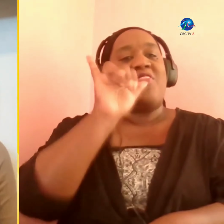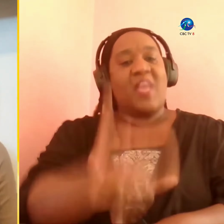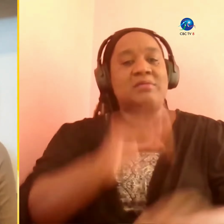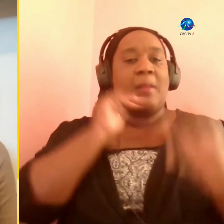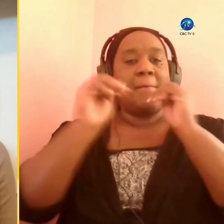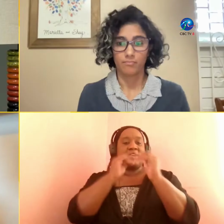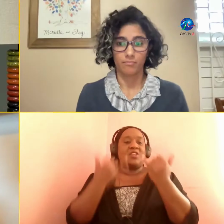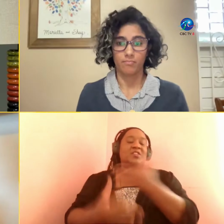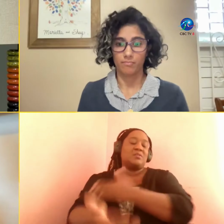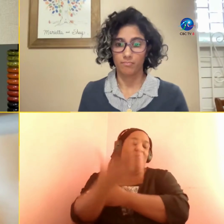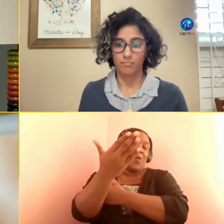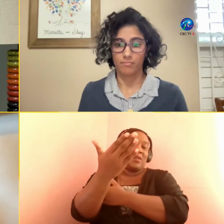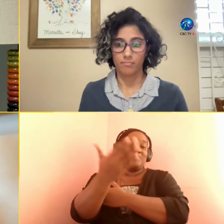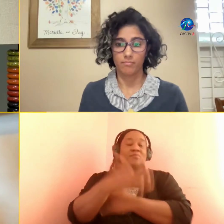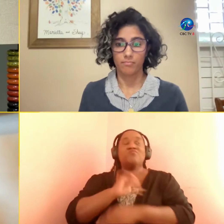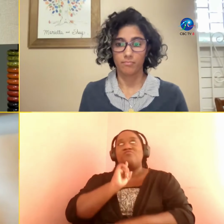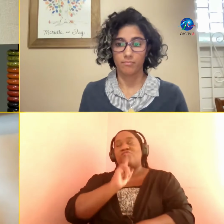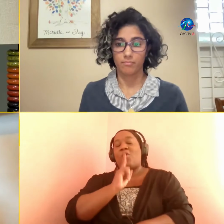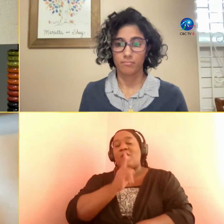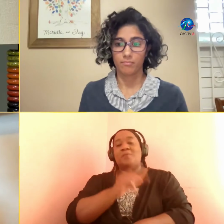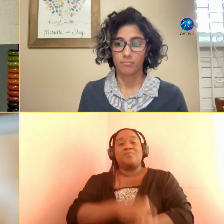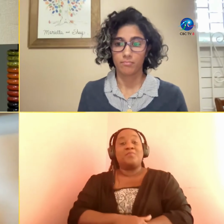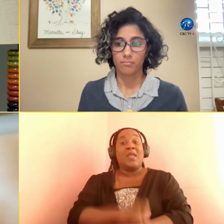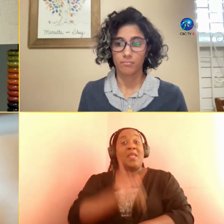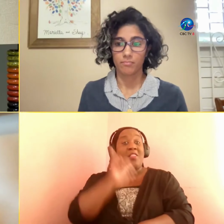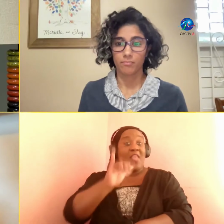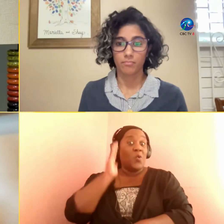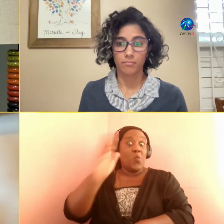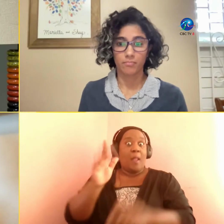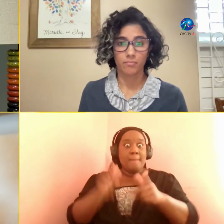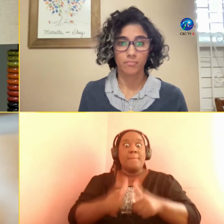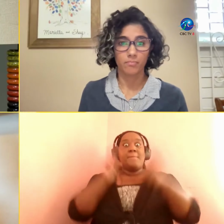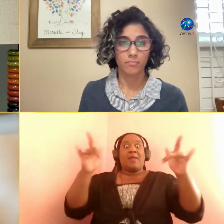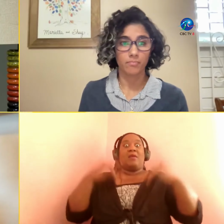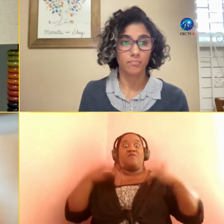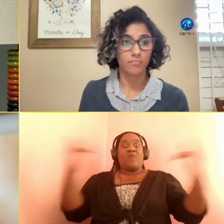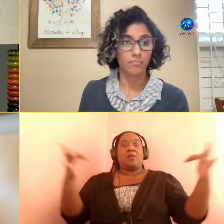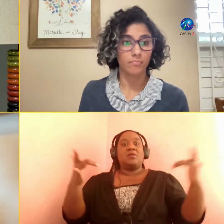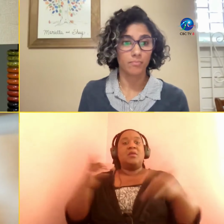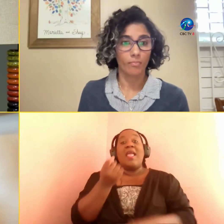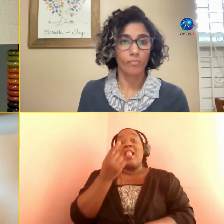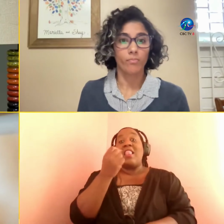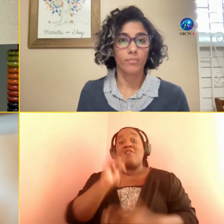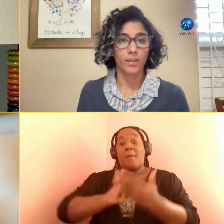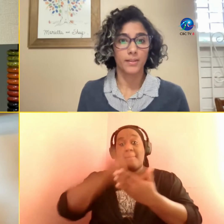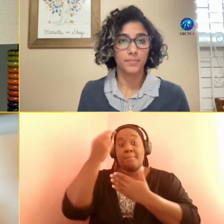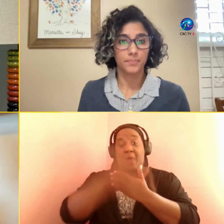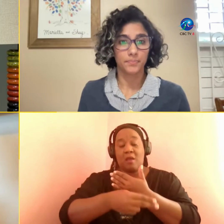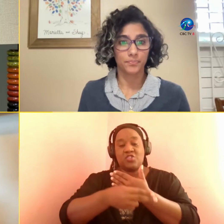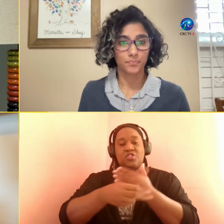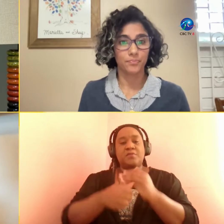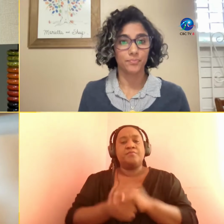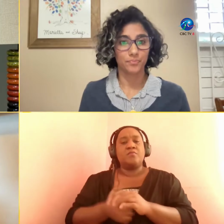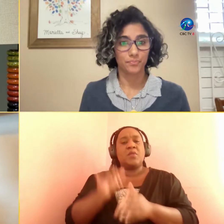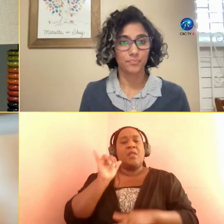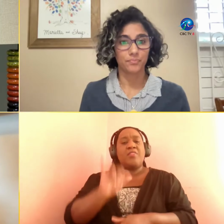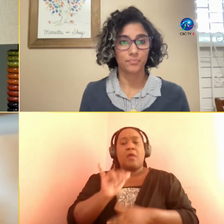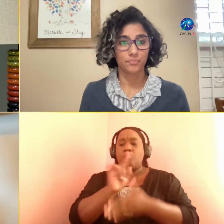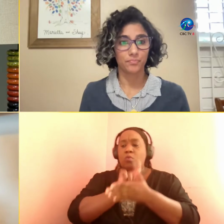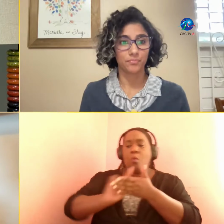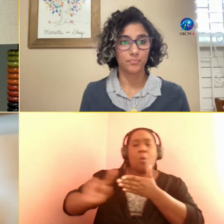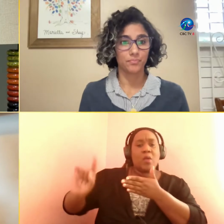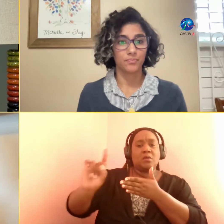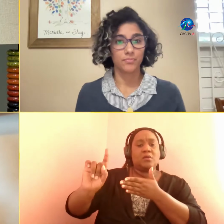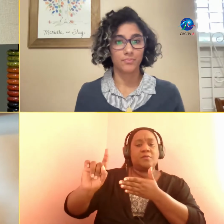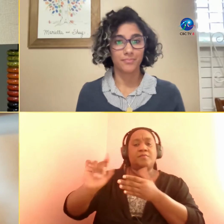Indeed. And that's going to be quite a big event then on the 11th of the month, 11th of March. That's a week away and